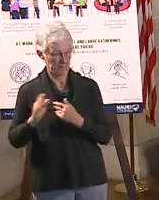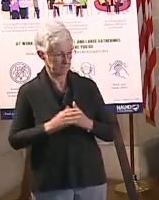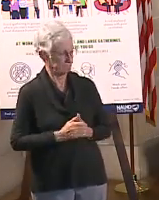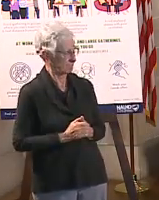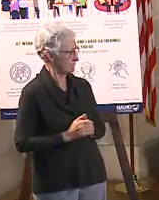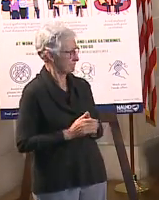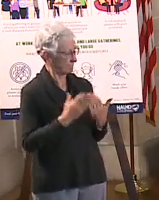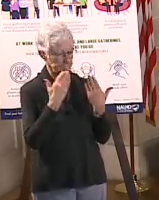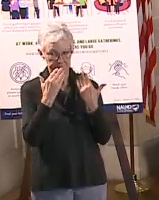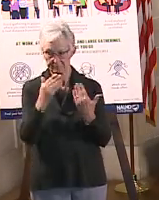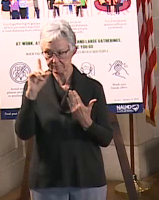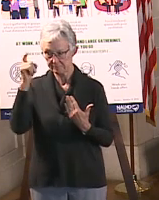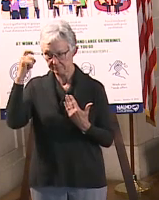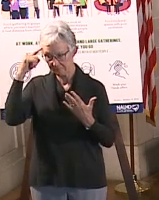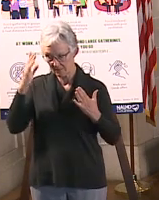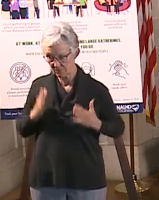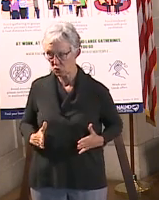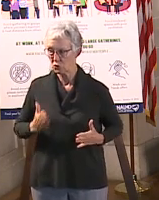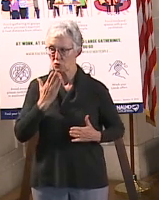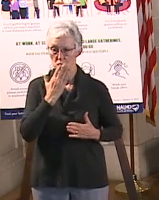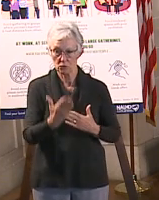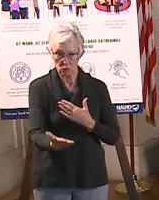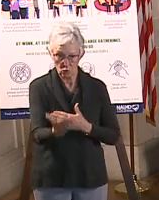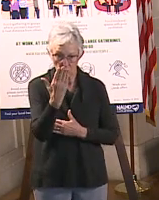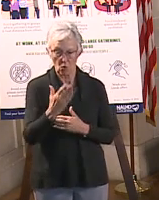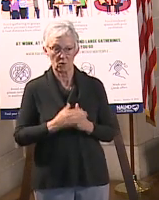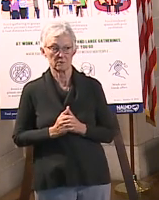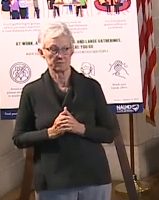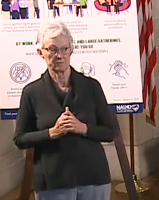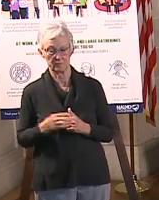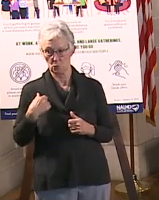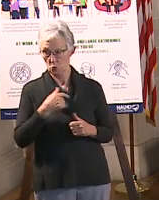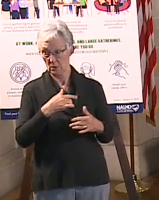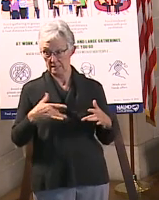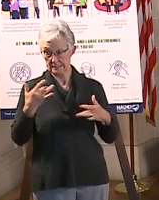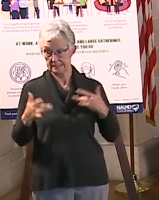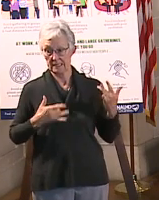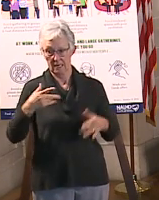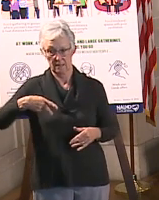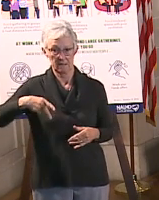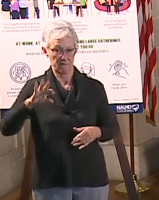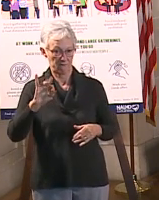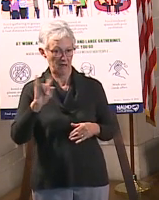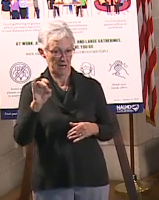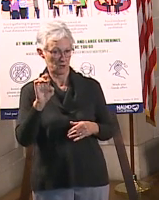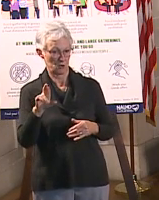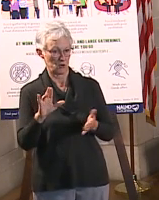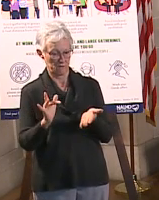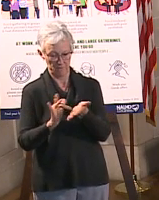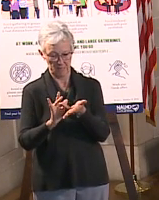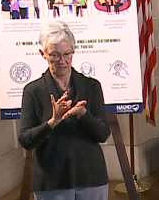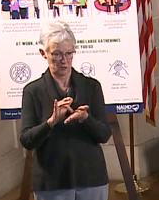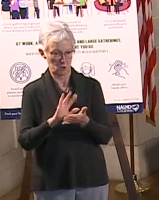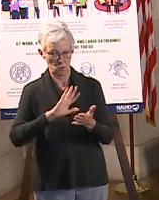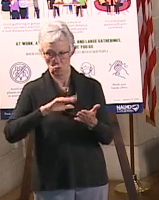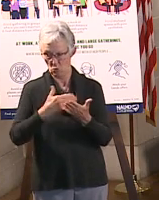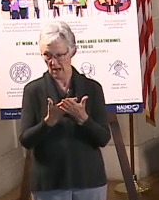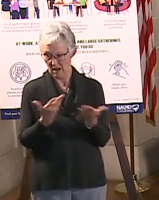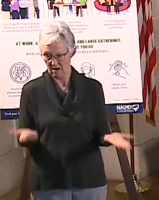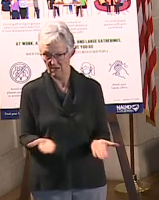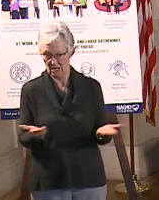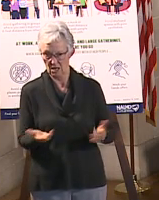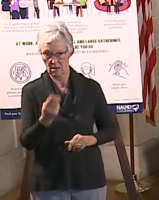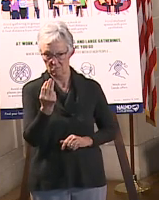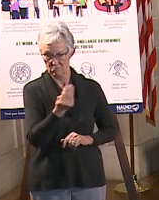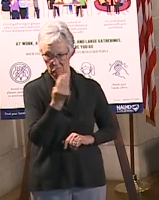Thank you, Governor. Good morning. As you've heard, we are very excited that the Pfizer vaccine product arrived in Nebraska on Monday, and by the end of